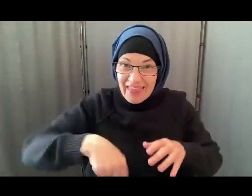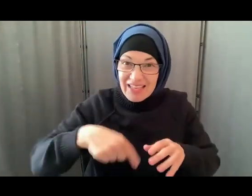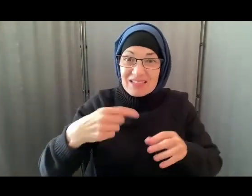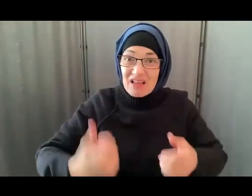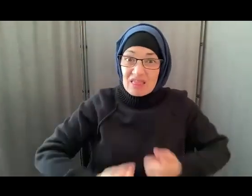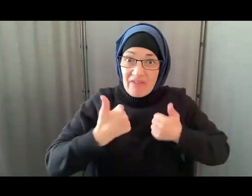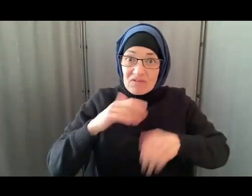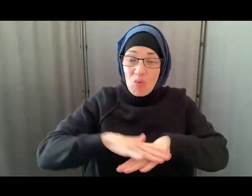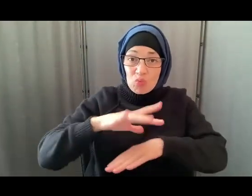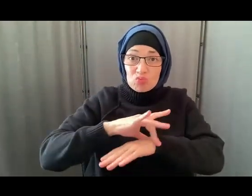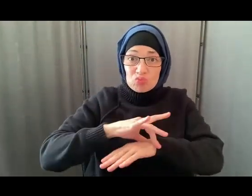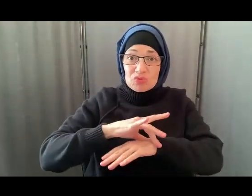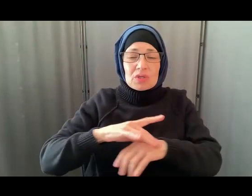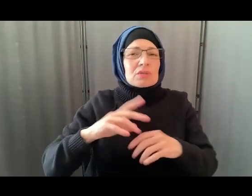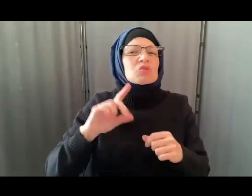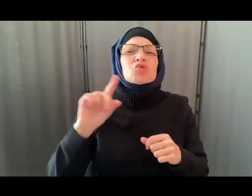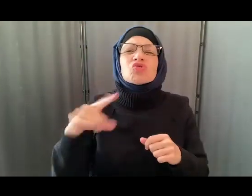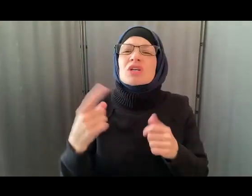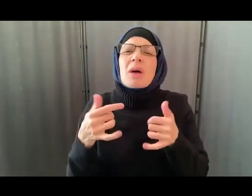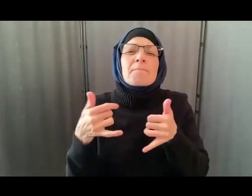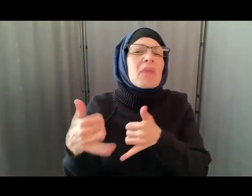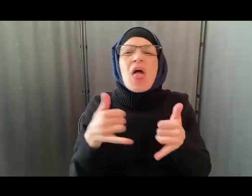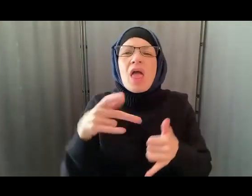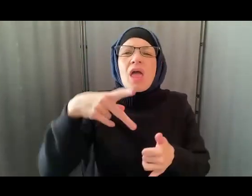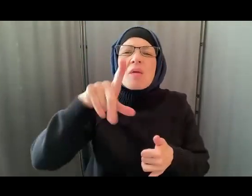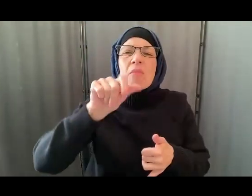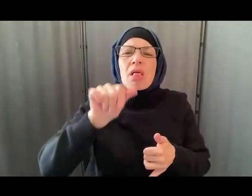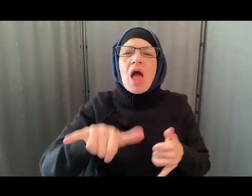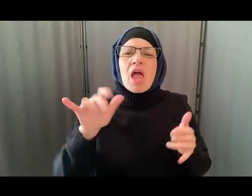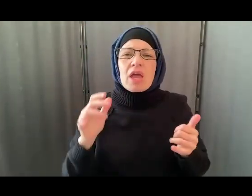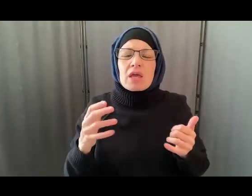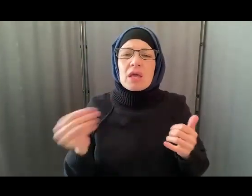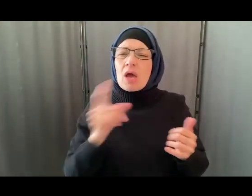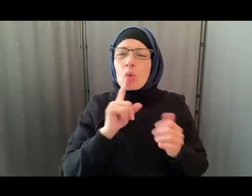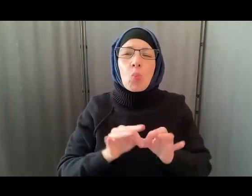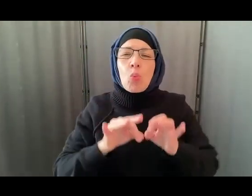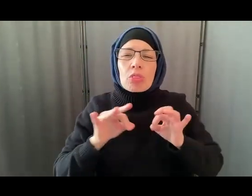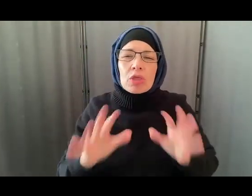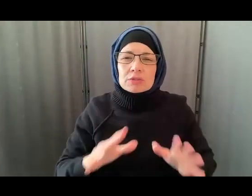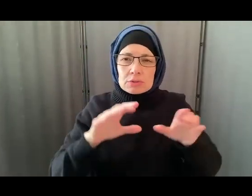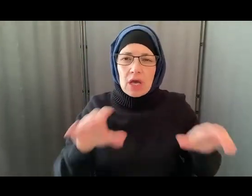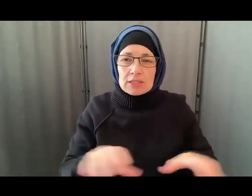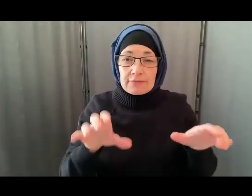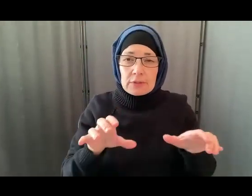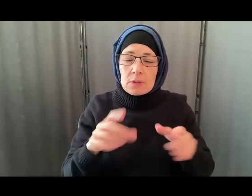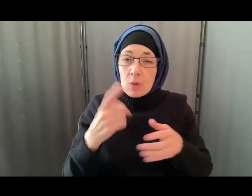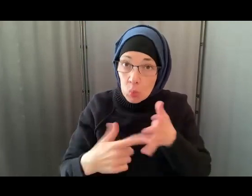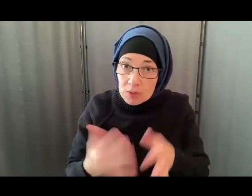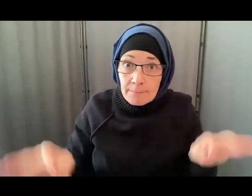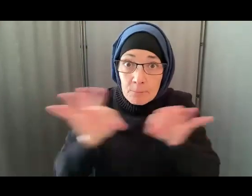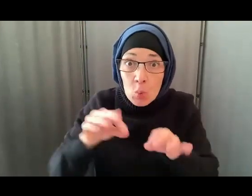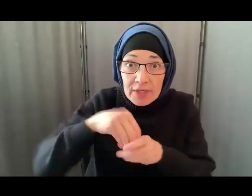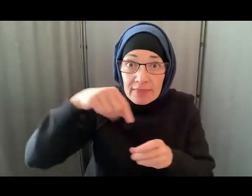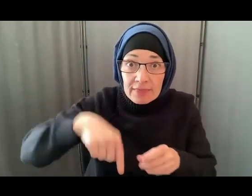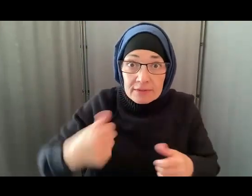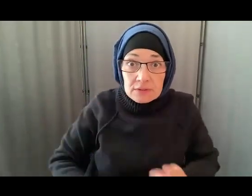a useless type of activity. The only thing that matters in this life is